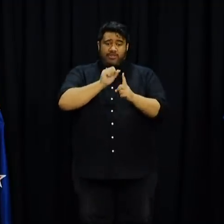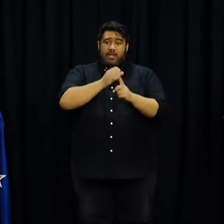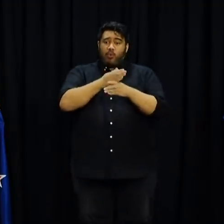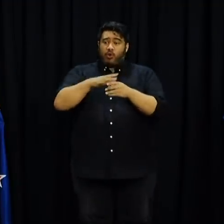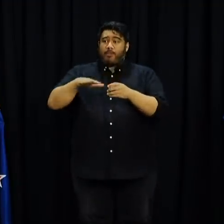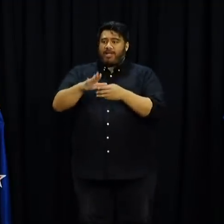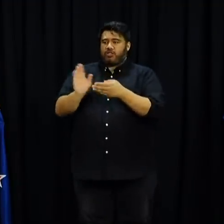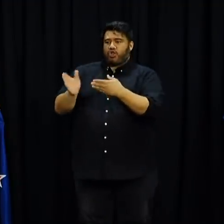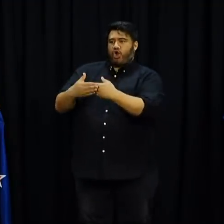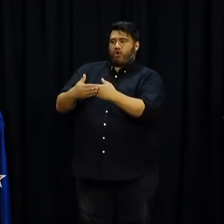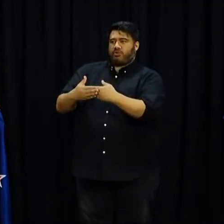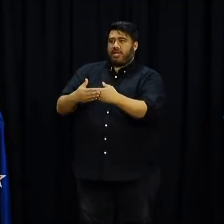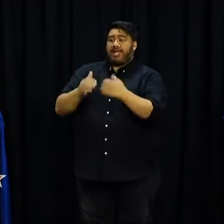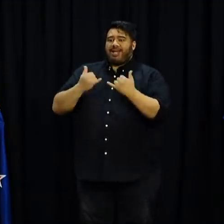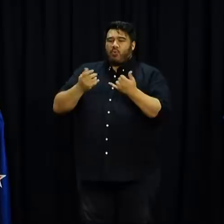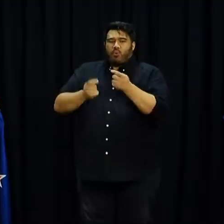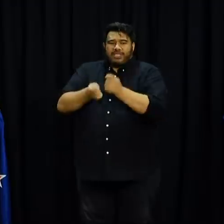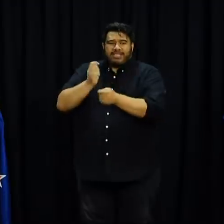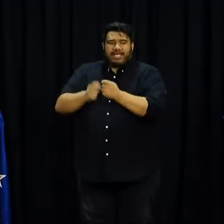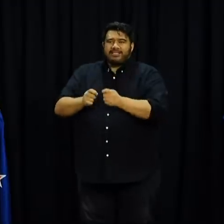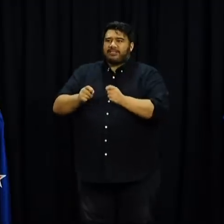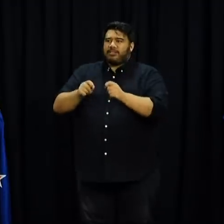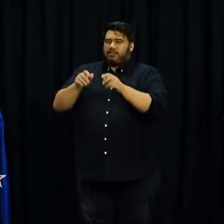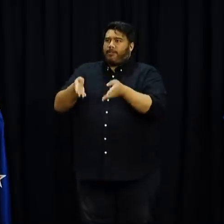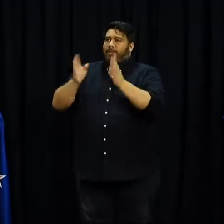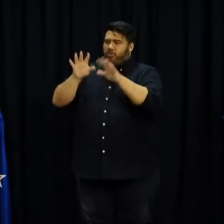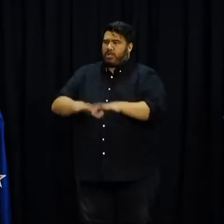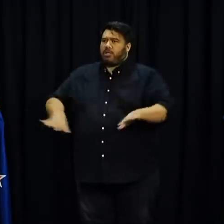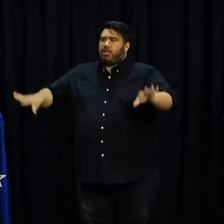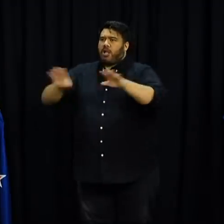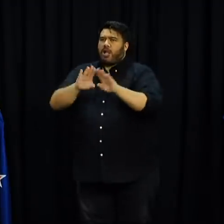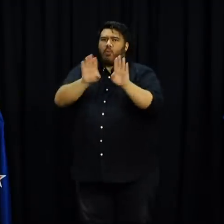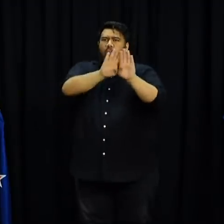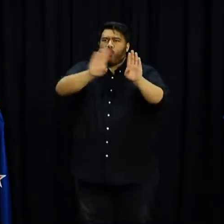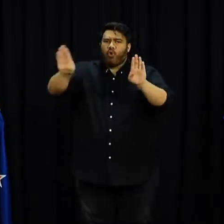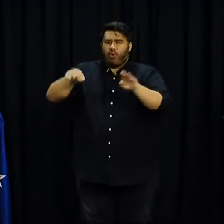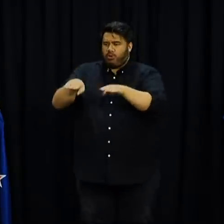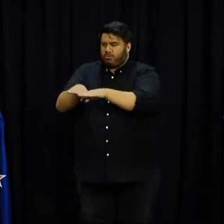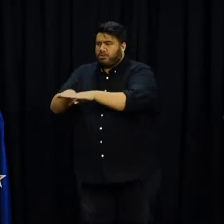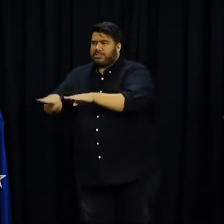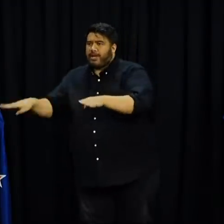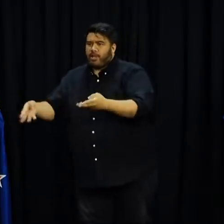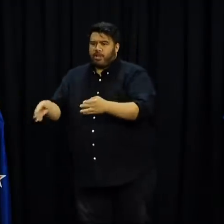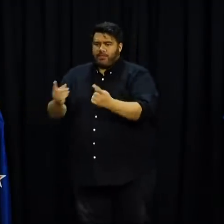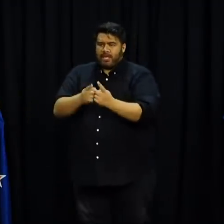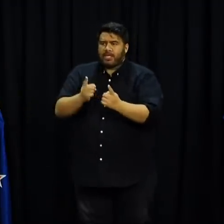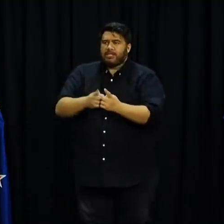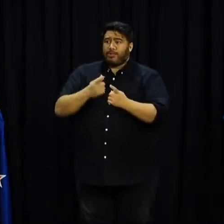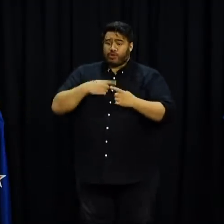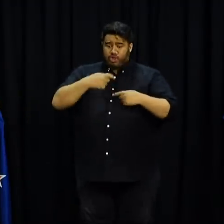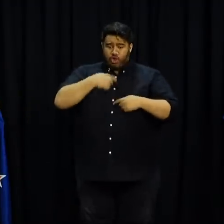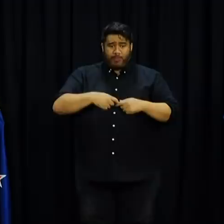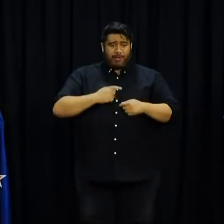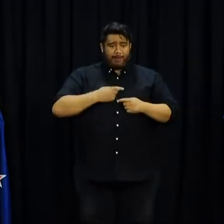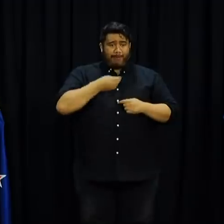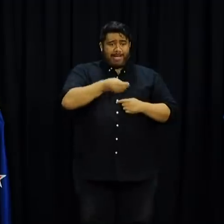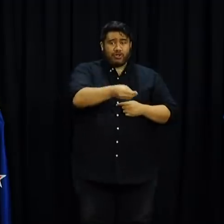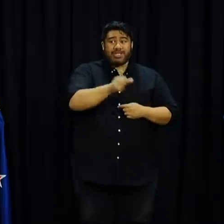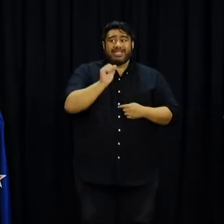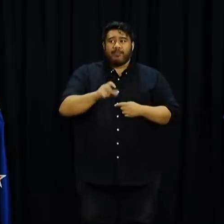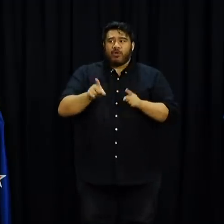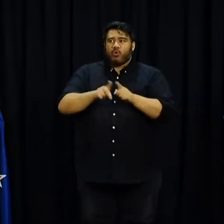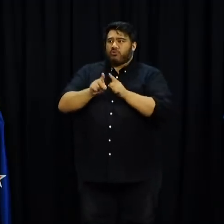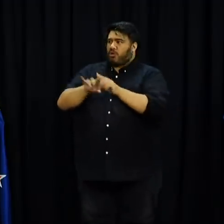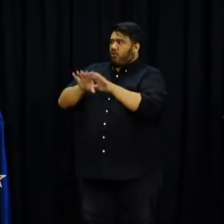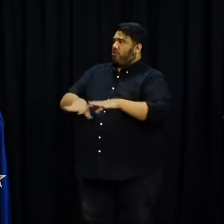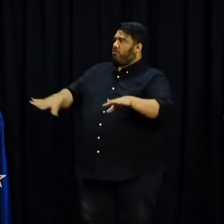are testing surfaces, because we know that, although we primarily look for human-to-human transmission, we do need to check whether or not we can rule out